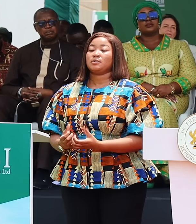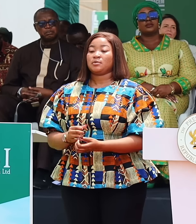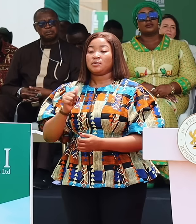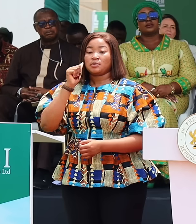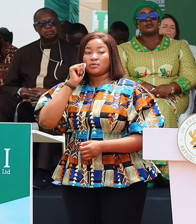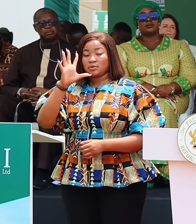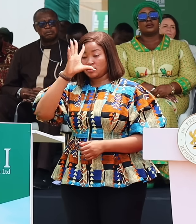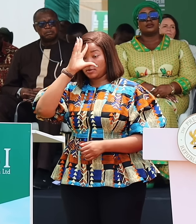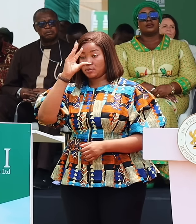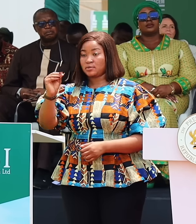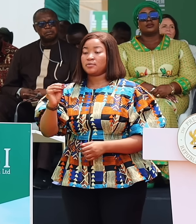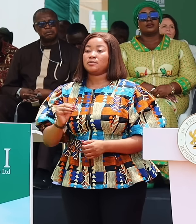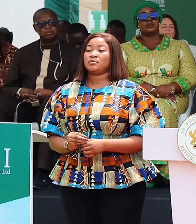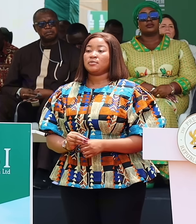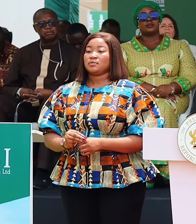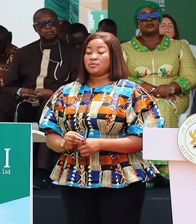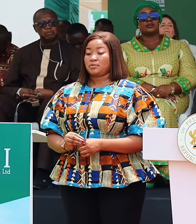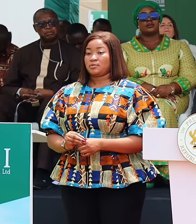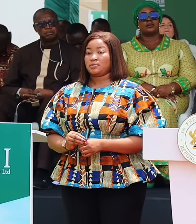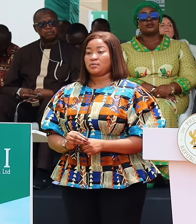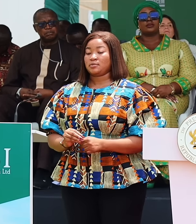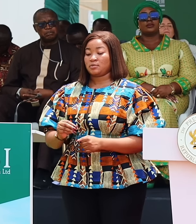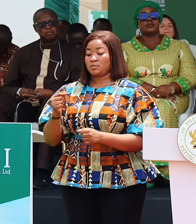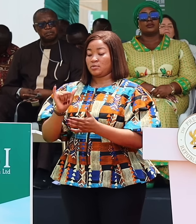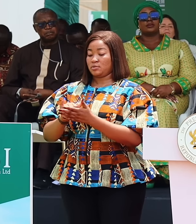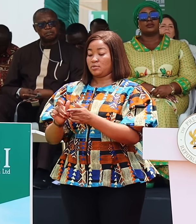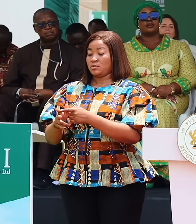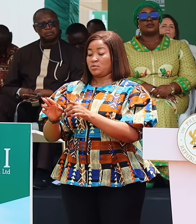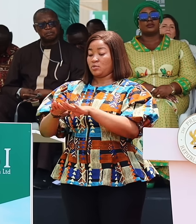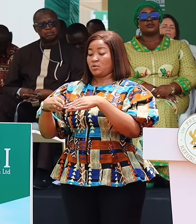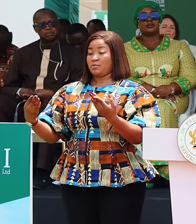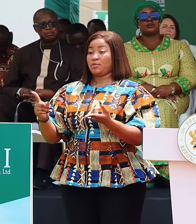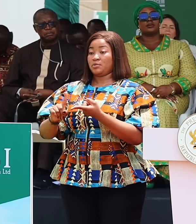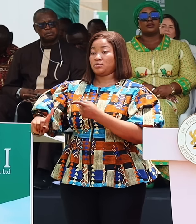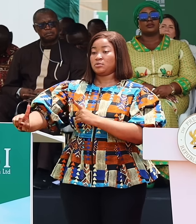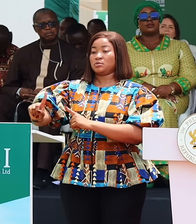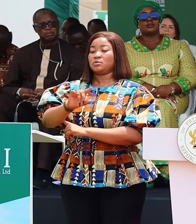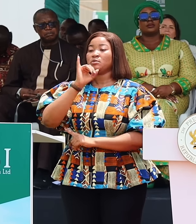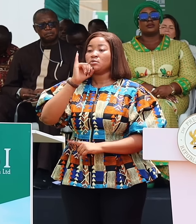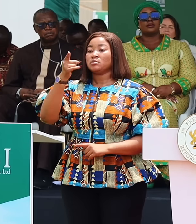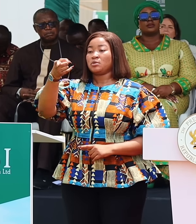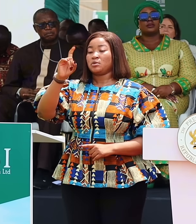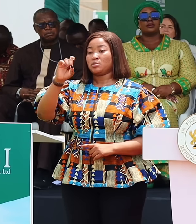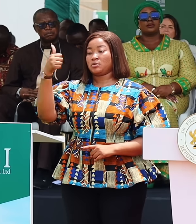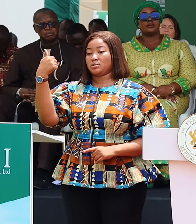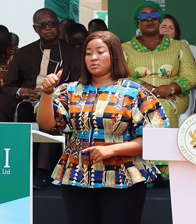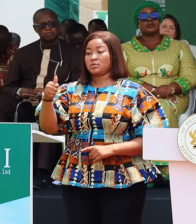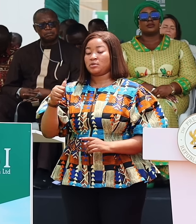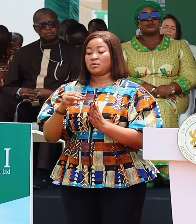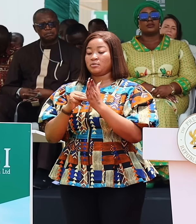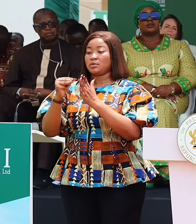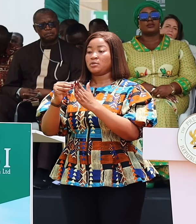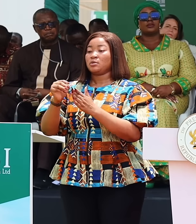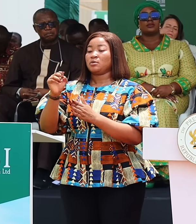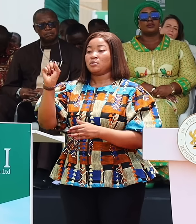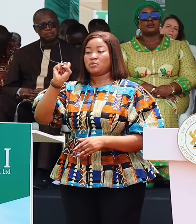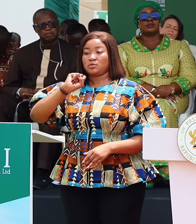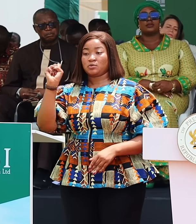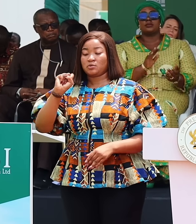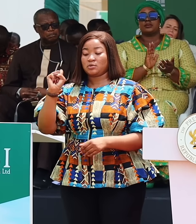Distinguished ladies and gentlemen, the facility we're commissioning today is a 110 million